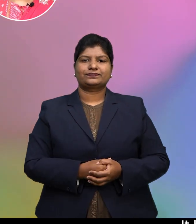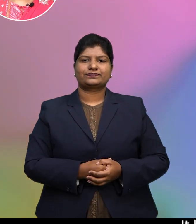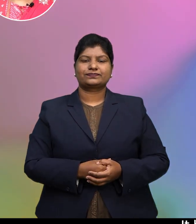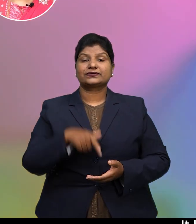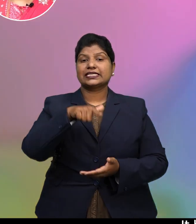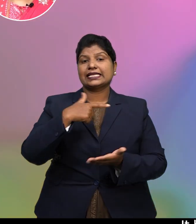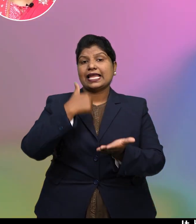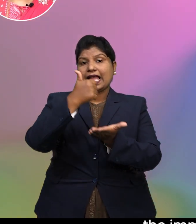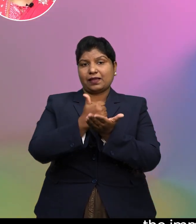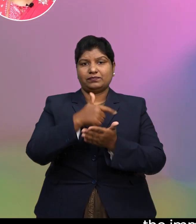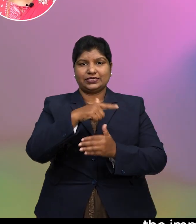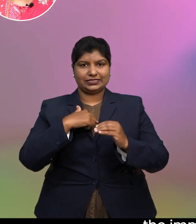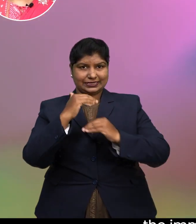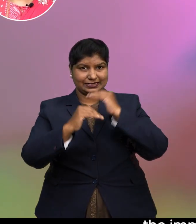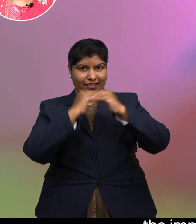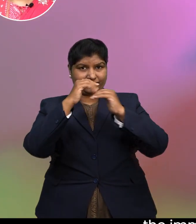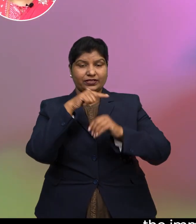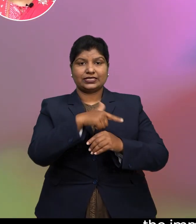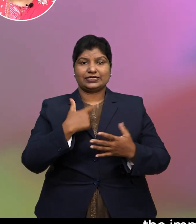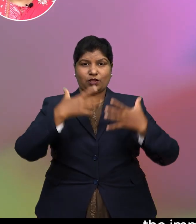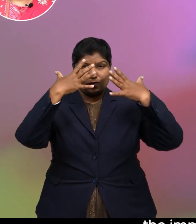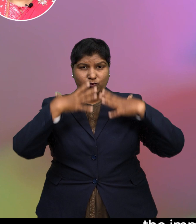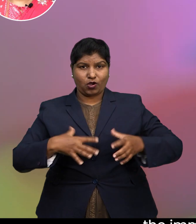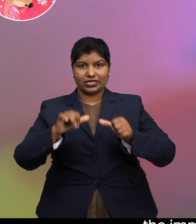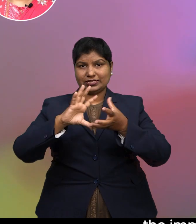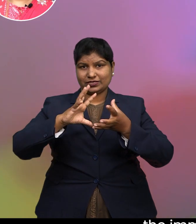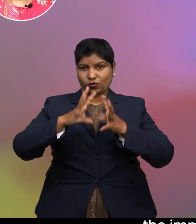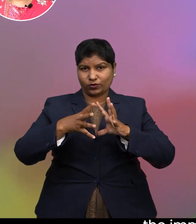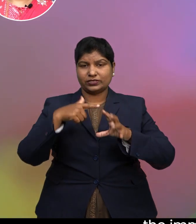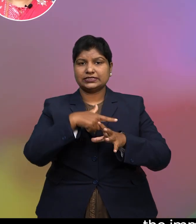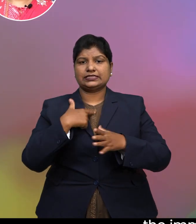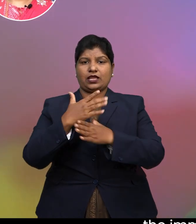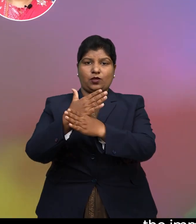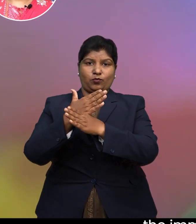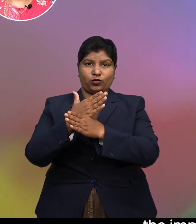It helps in developing the immune system of the child.